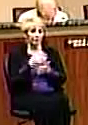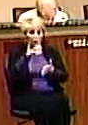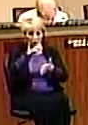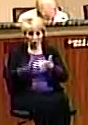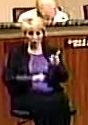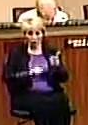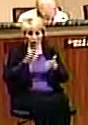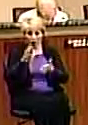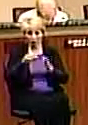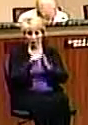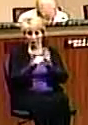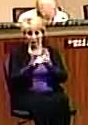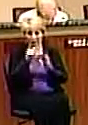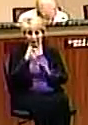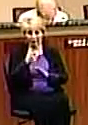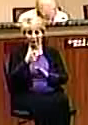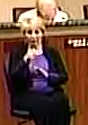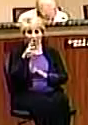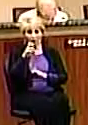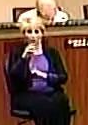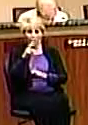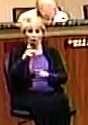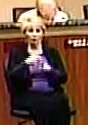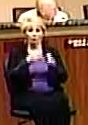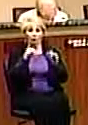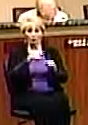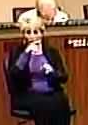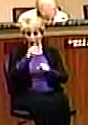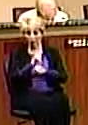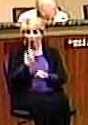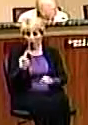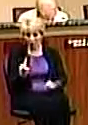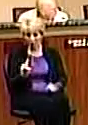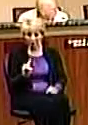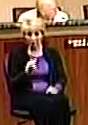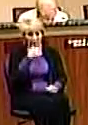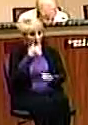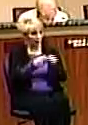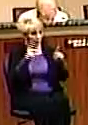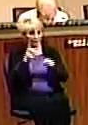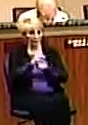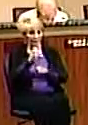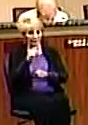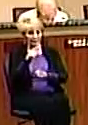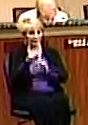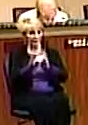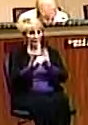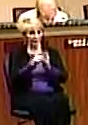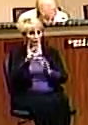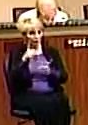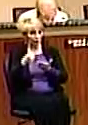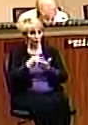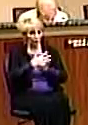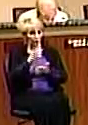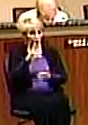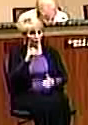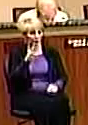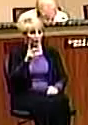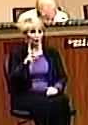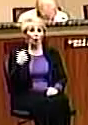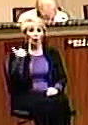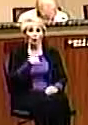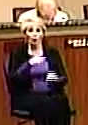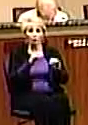your state tax refunds of individuals that get one. Not everybody gets a tax refund, state tax refund. We